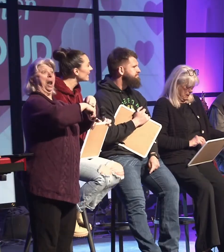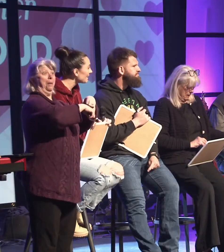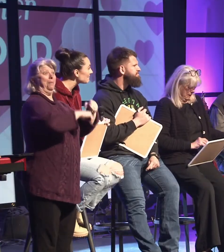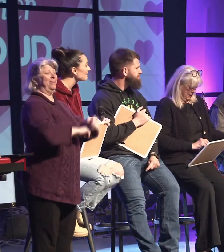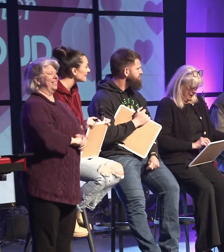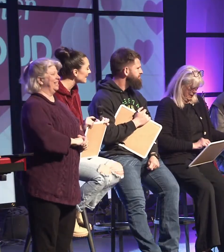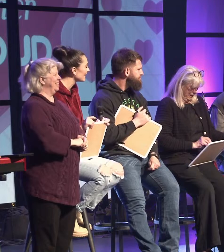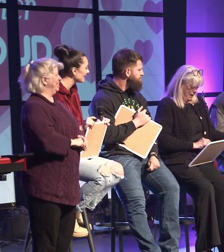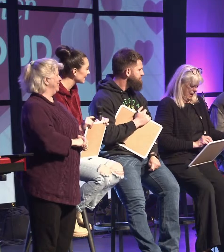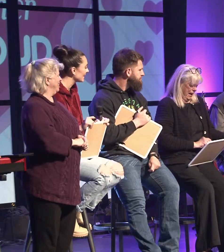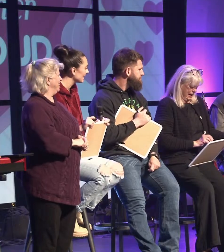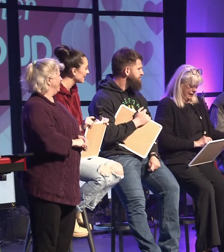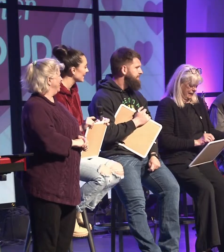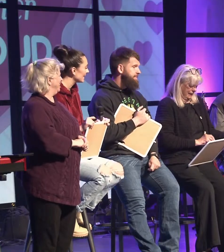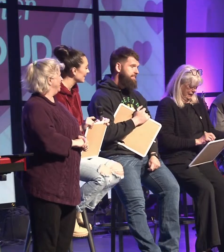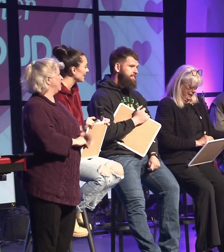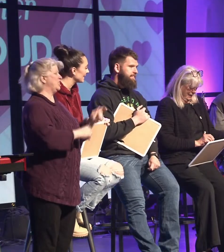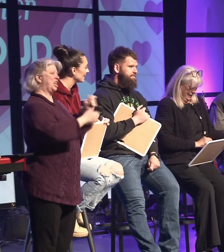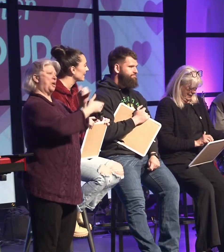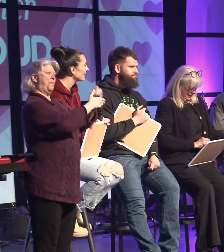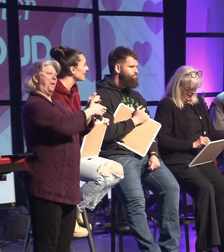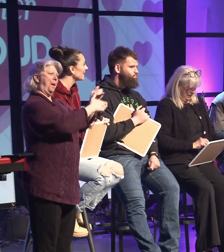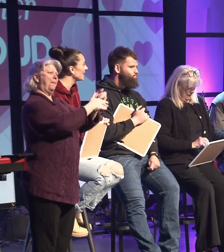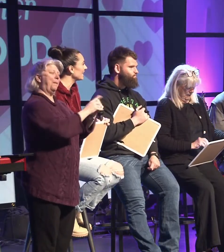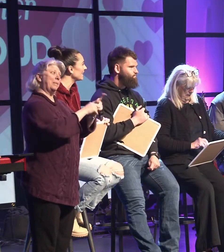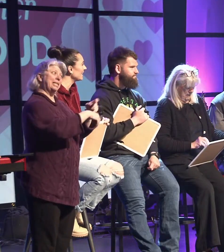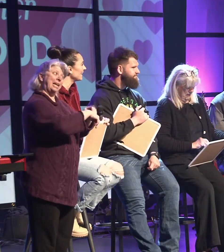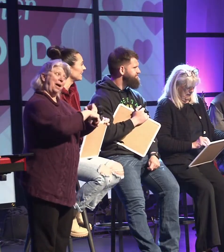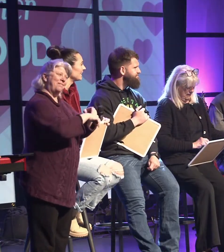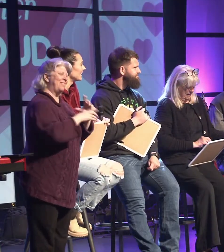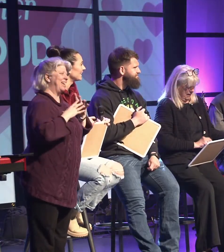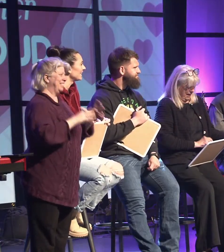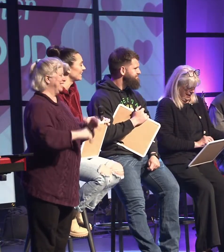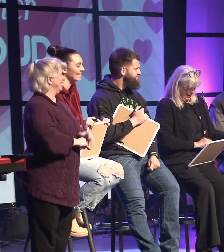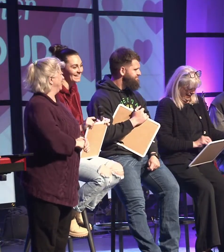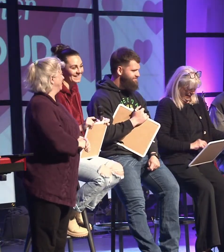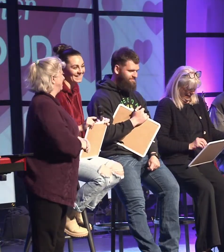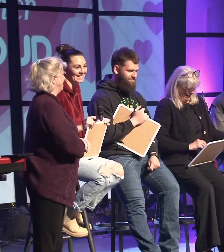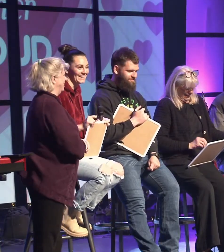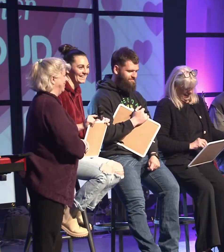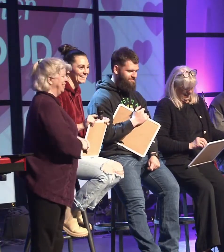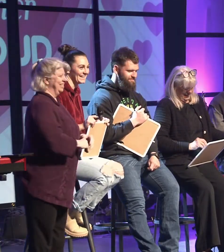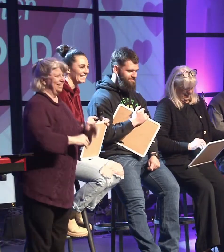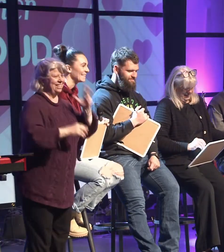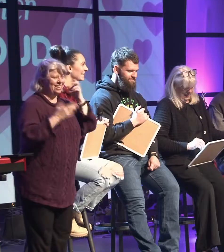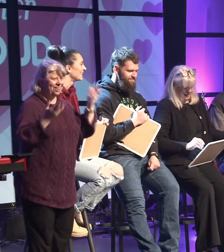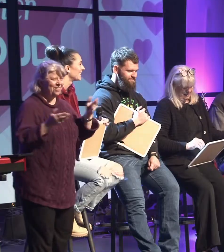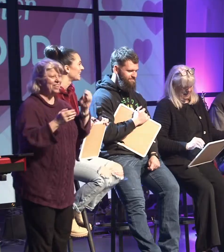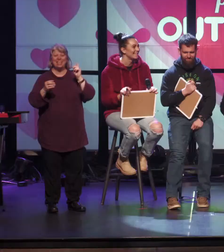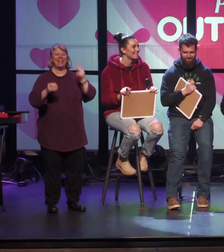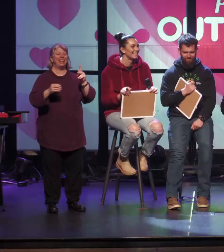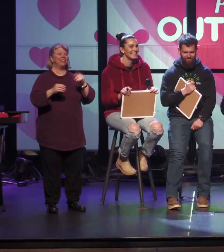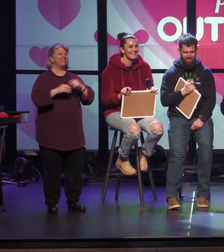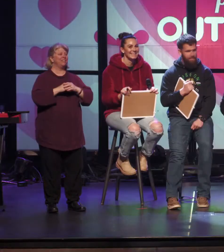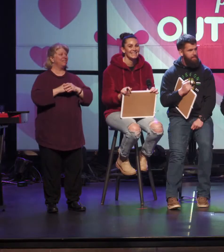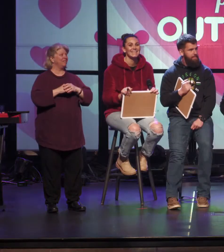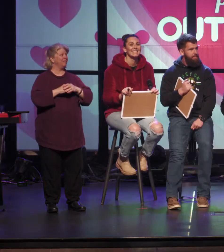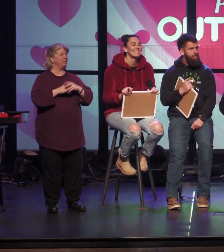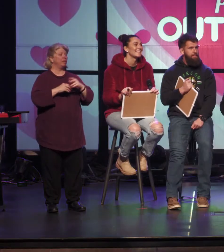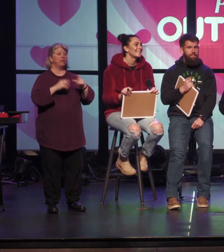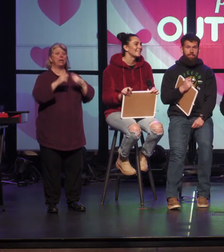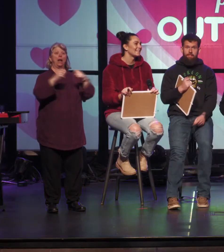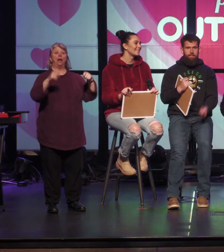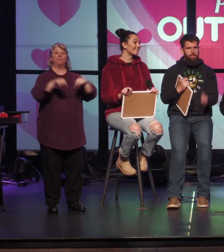Okay, so she can interrupt you all she wants as long as you're on time. I heard it. You heard it here. Okay,